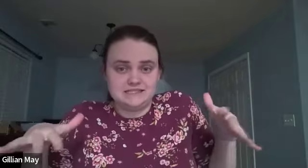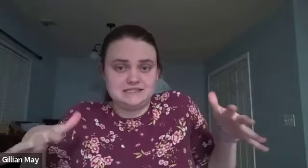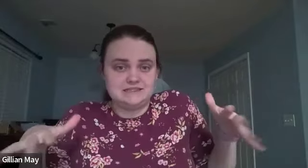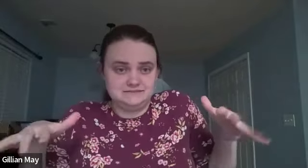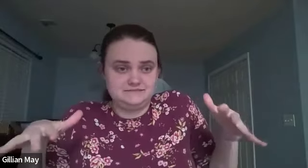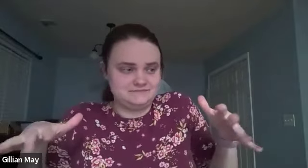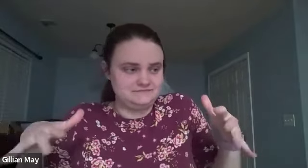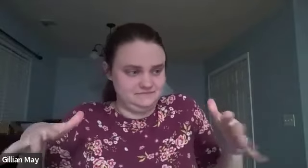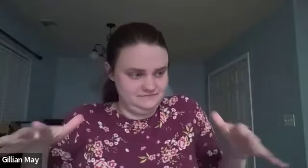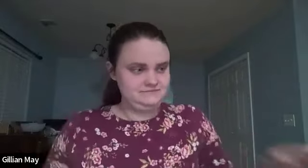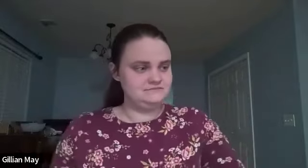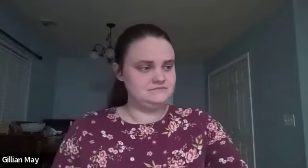nervous,